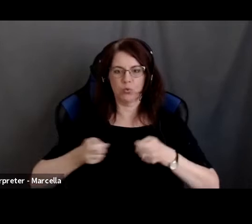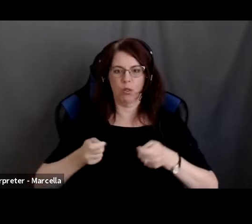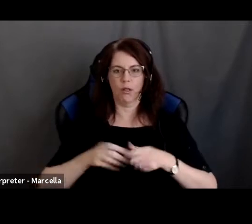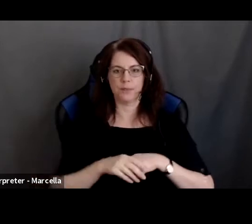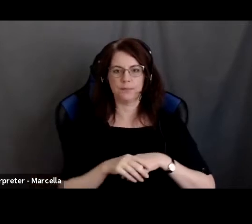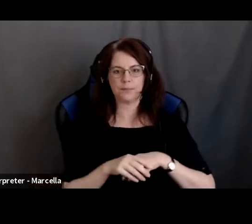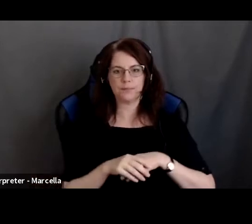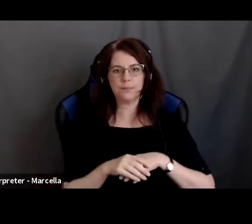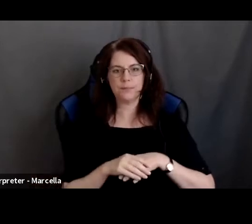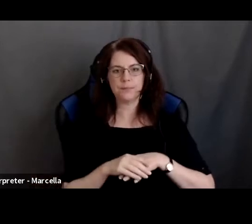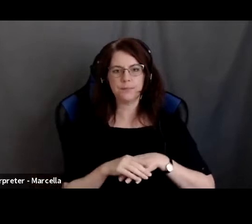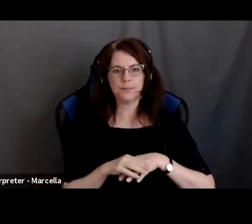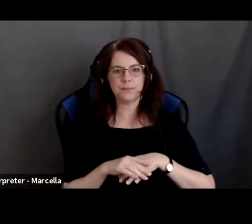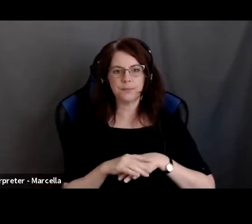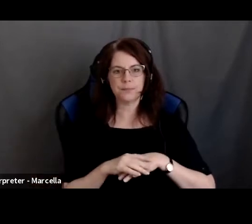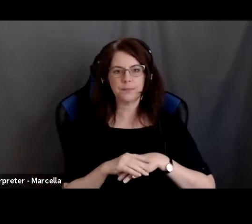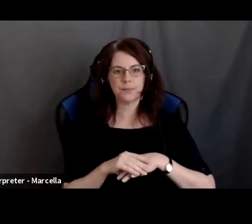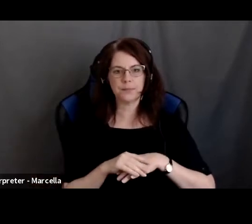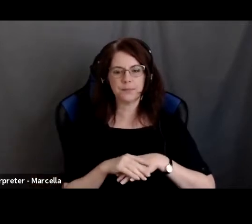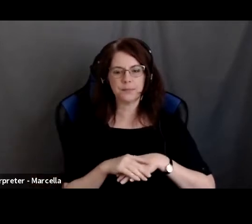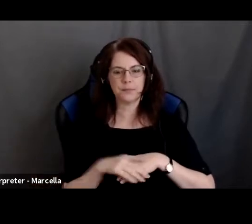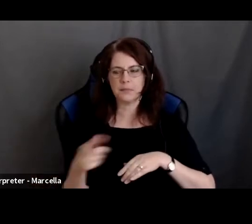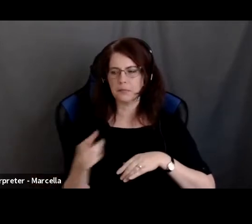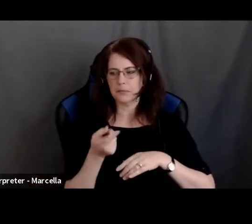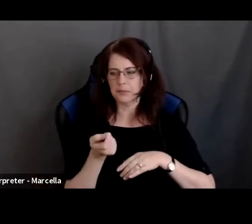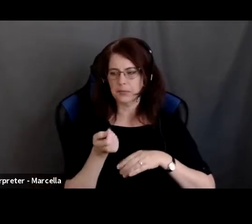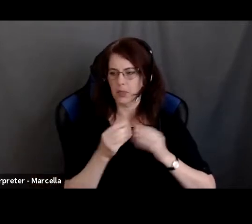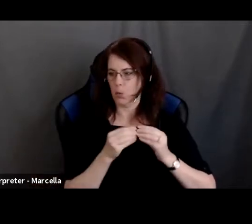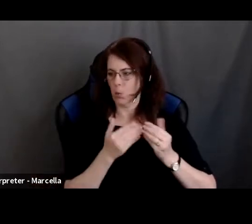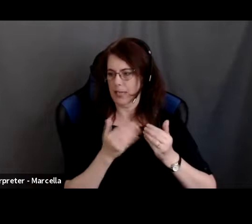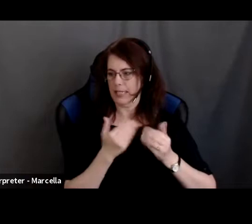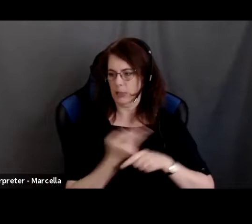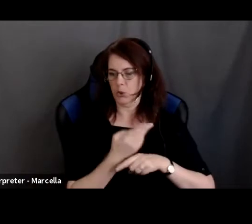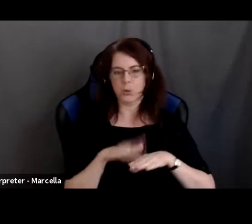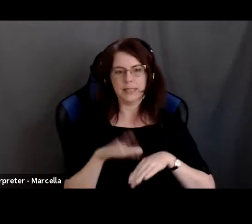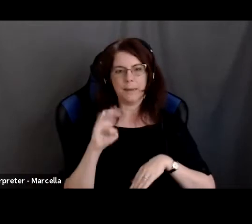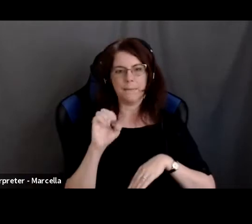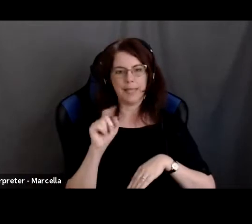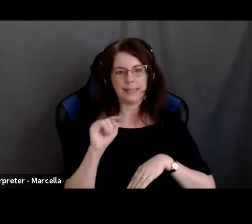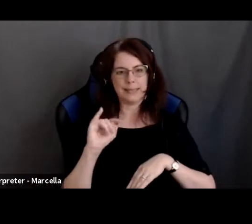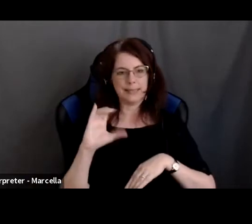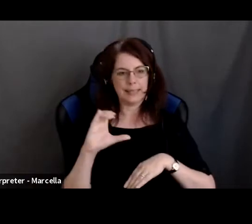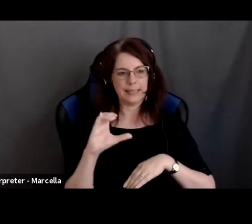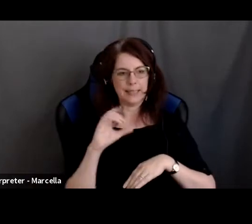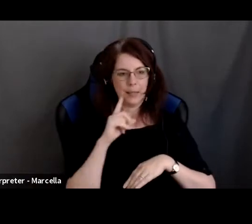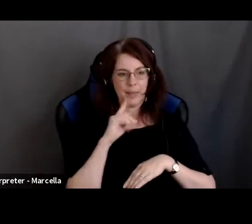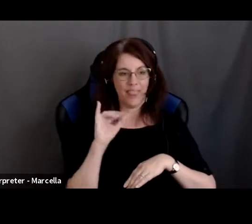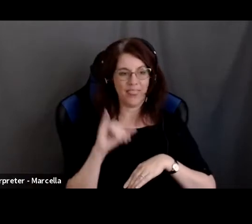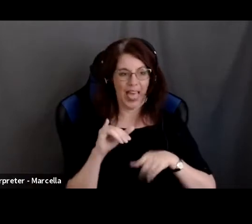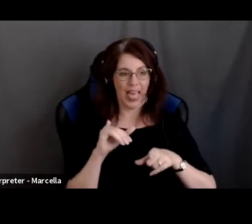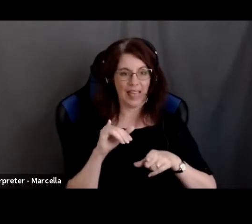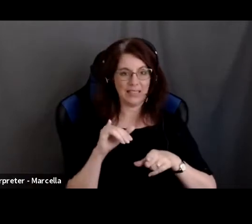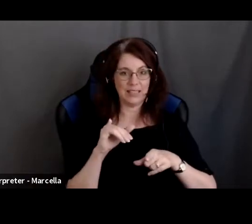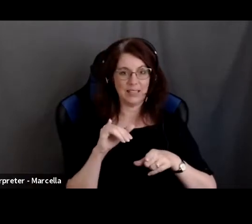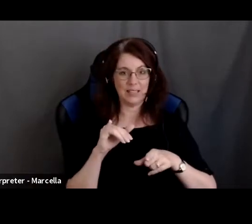with. So with it, it's a little easier to use than the Bestic, because that spoon will go to the